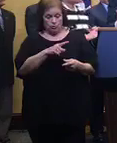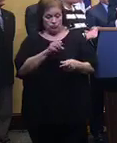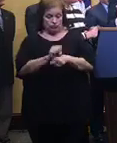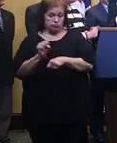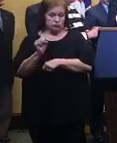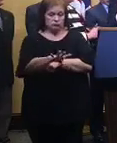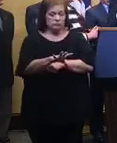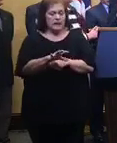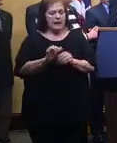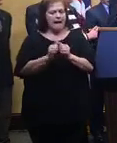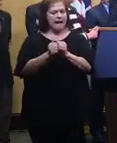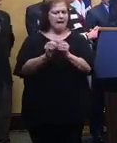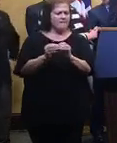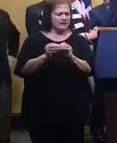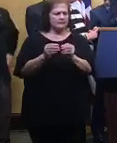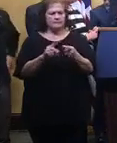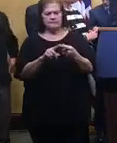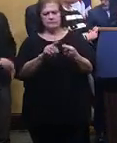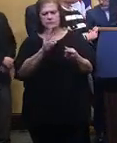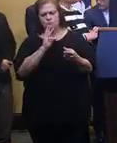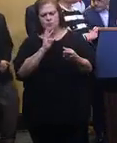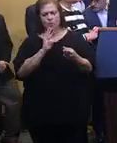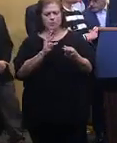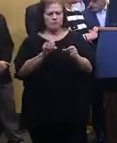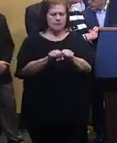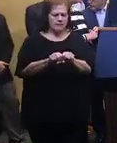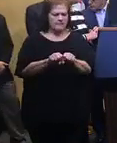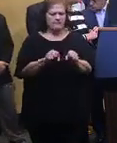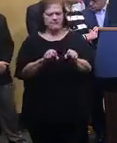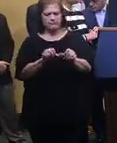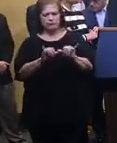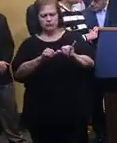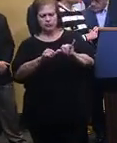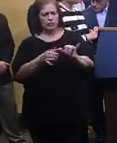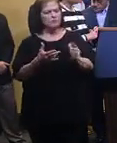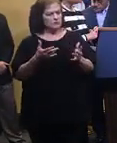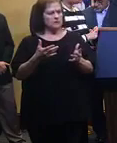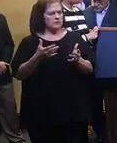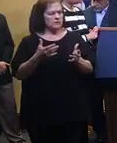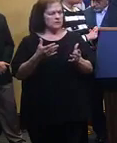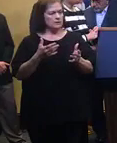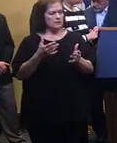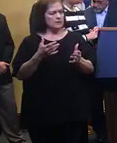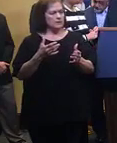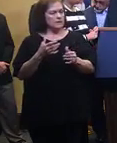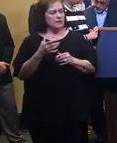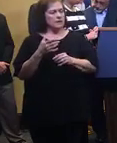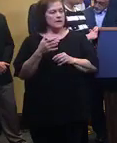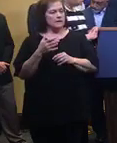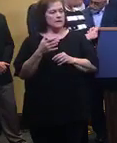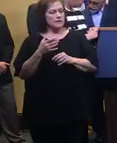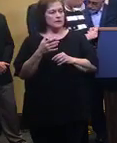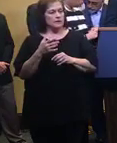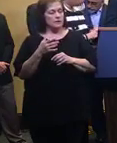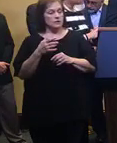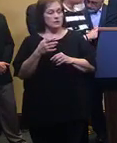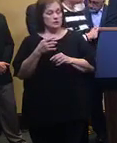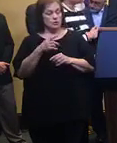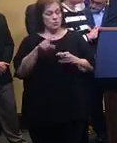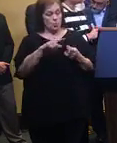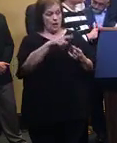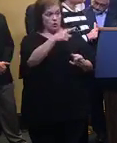for the water delivery, water and drainage and sewer beneath it, to the federal